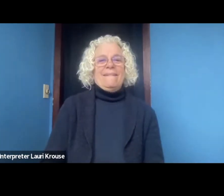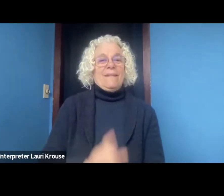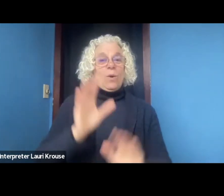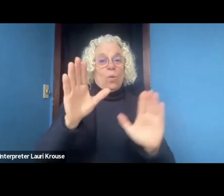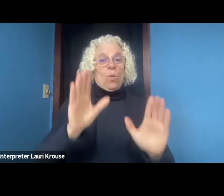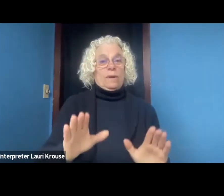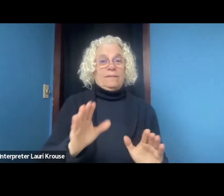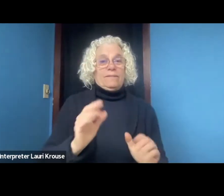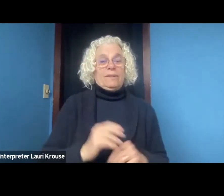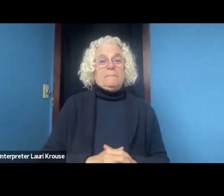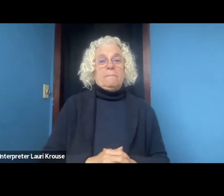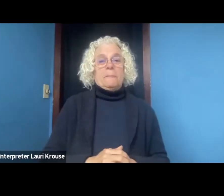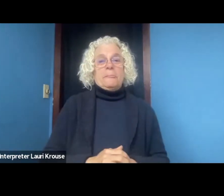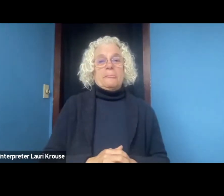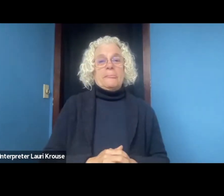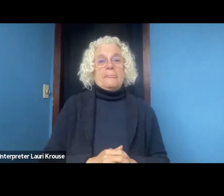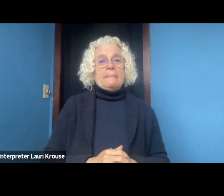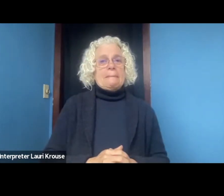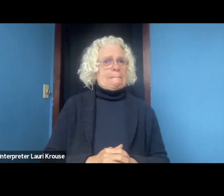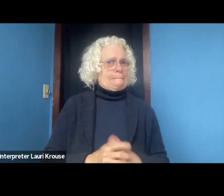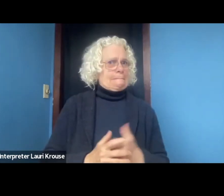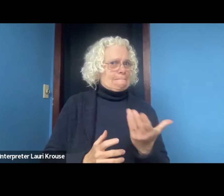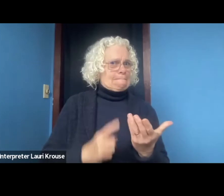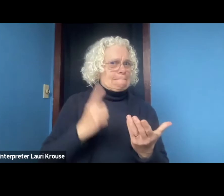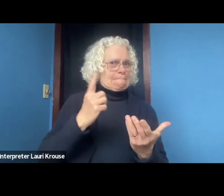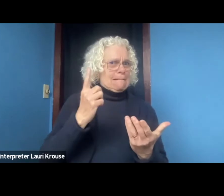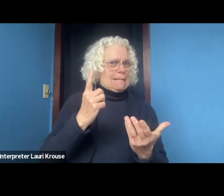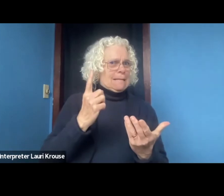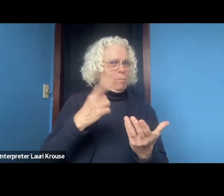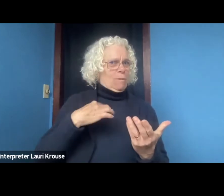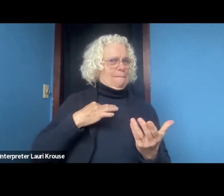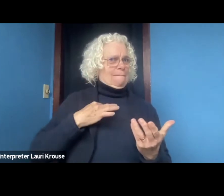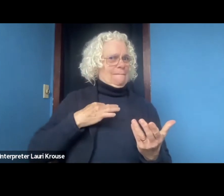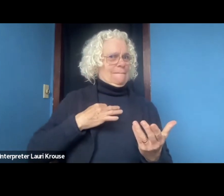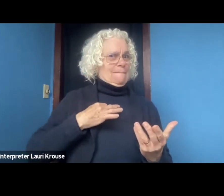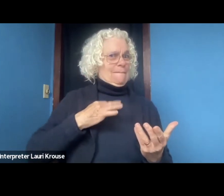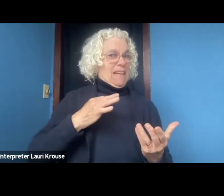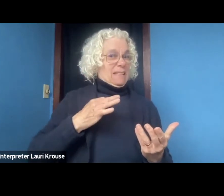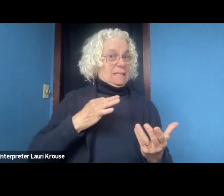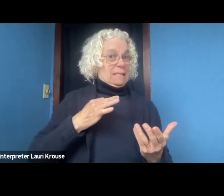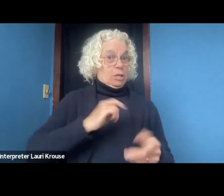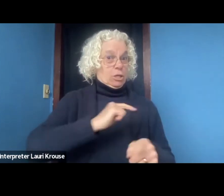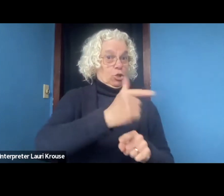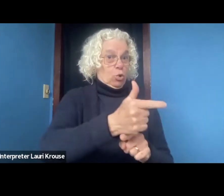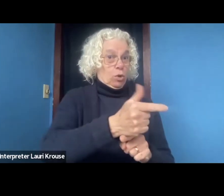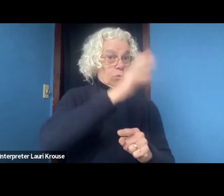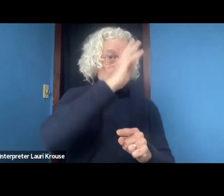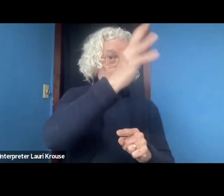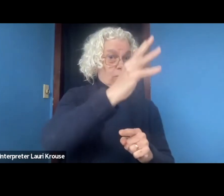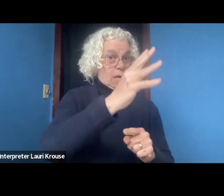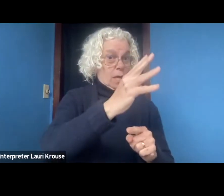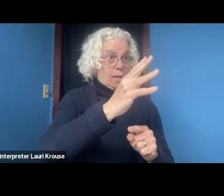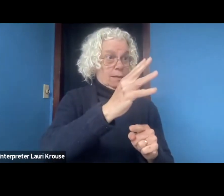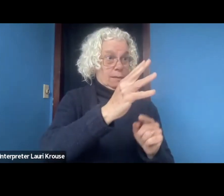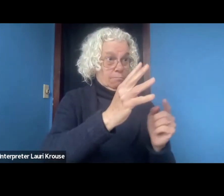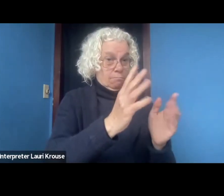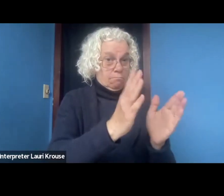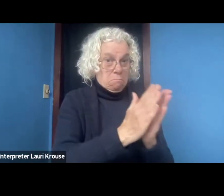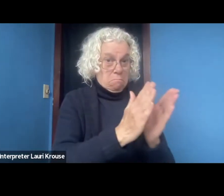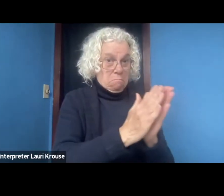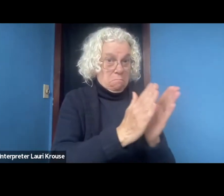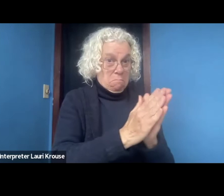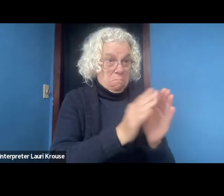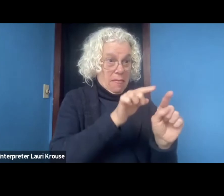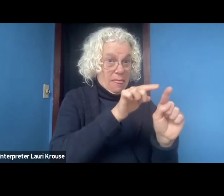Wonderful. Now, do I have maybe one brave volunteer who would like to make up your own clapping pattern and